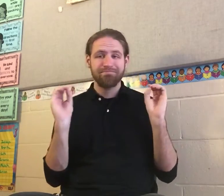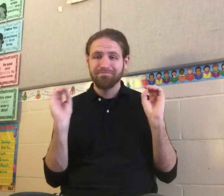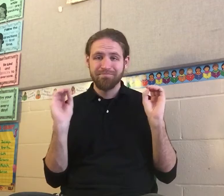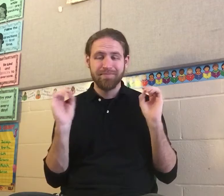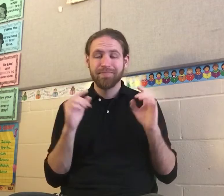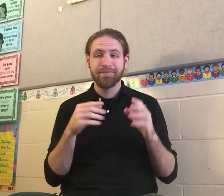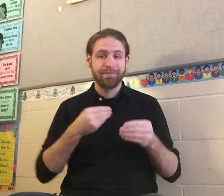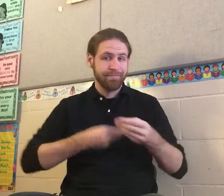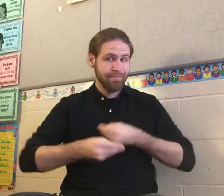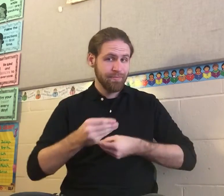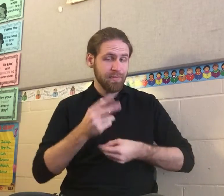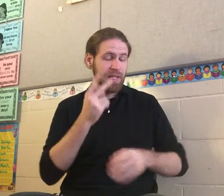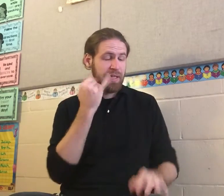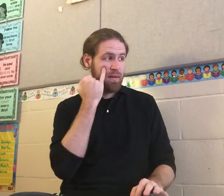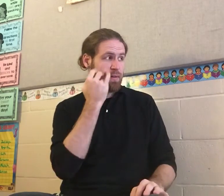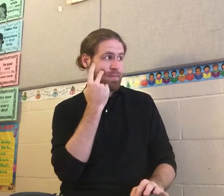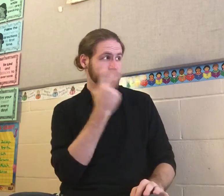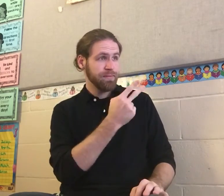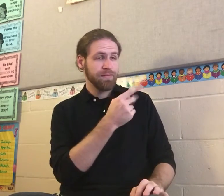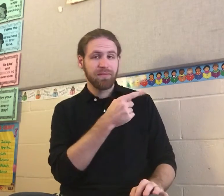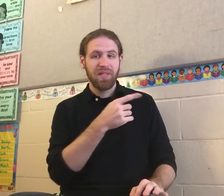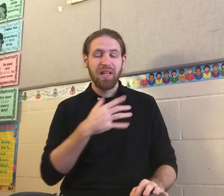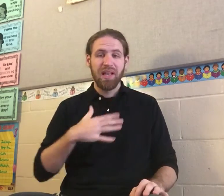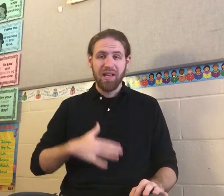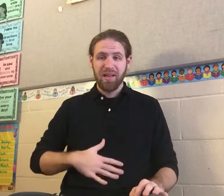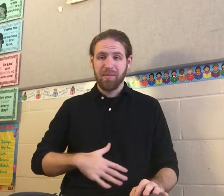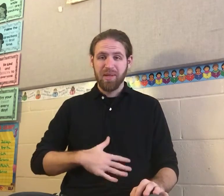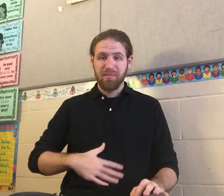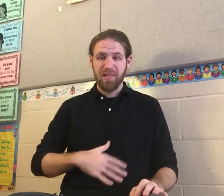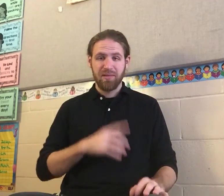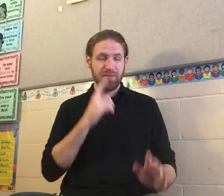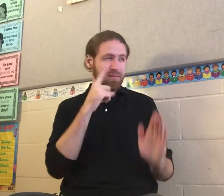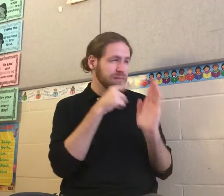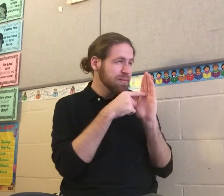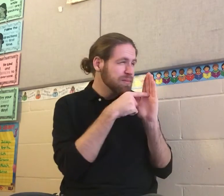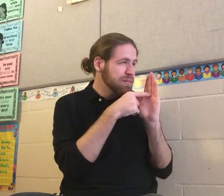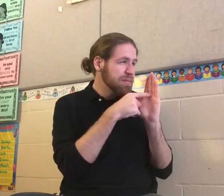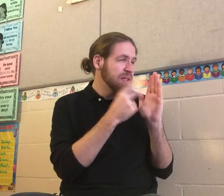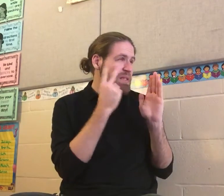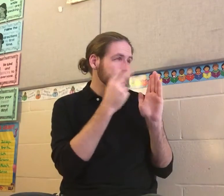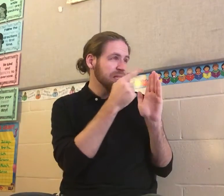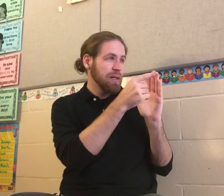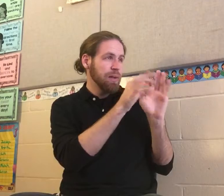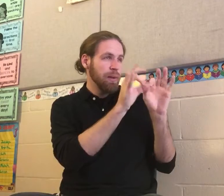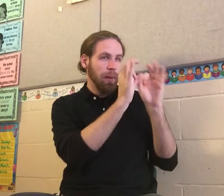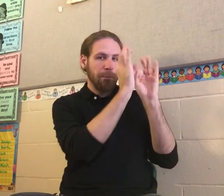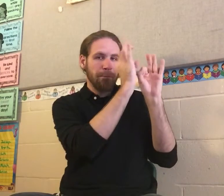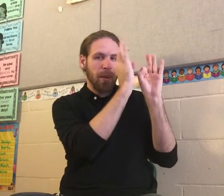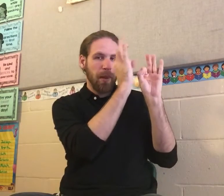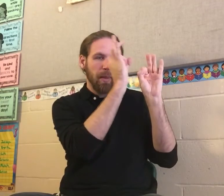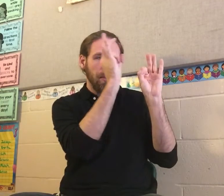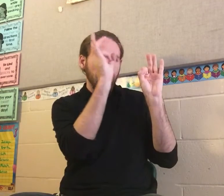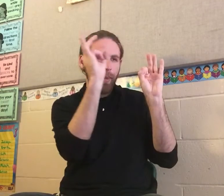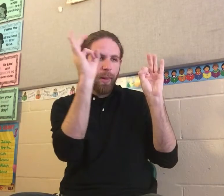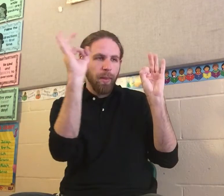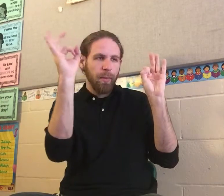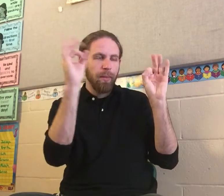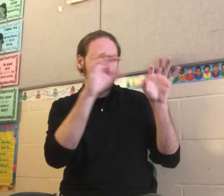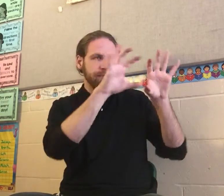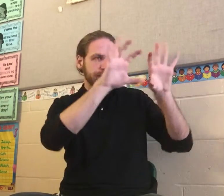Instead, if you look closely at this cricket's abdomen, you will see a line of tiny holes along its side. That is